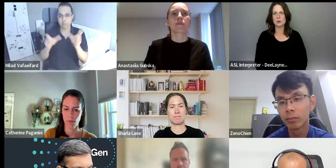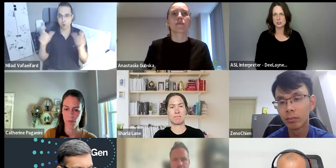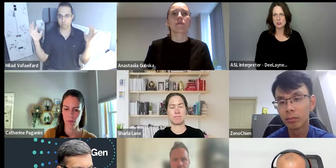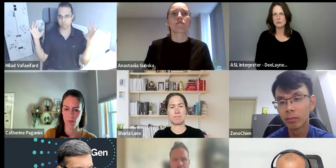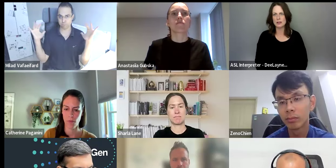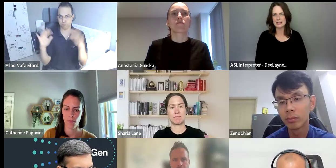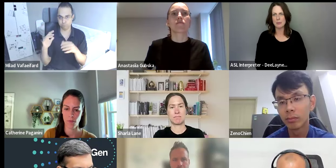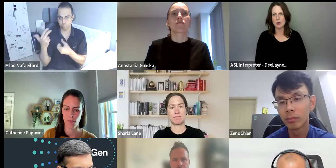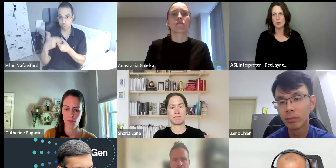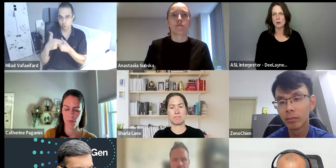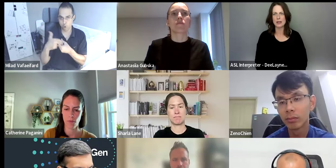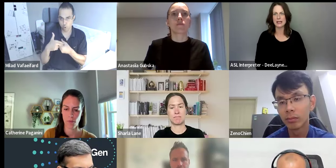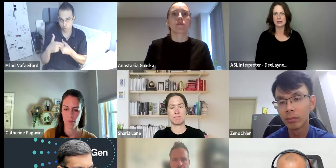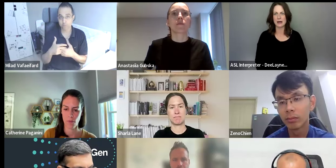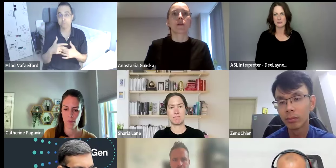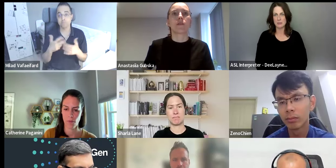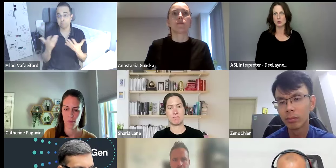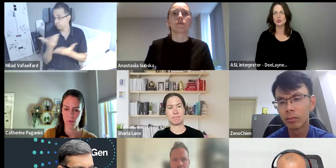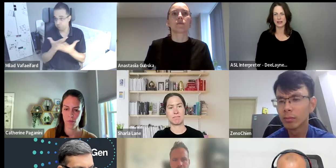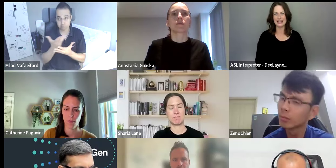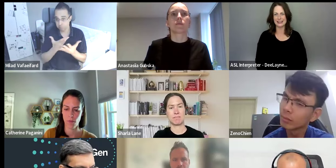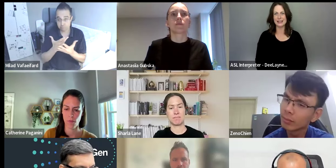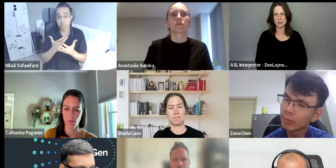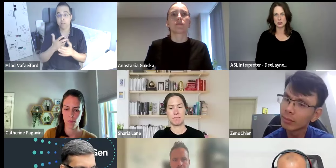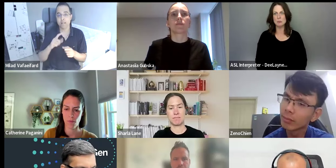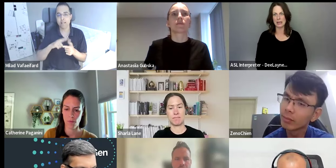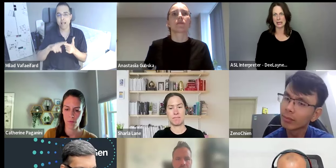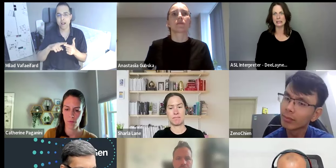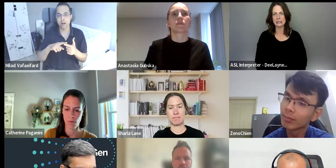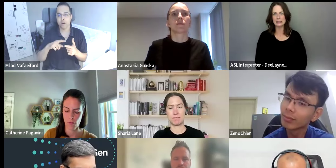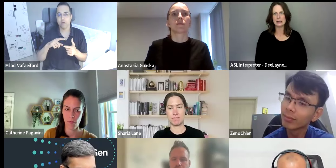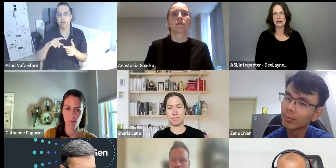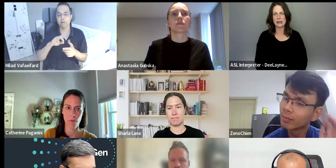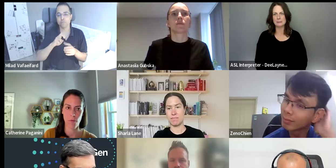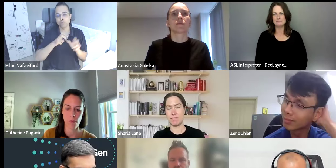But for Zoom, for example, when we get a lot of people joining in a Zoom meeting,